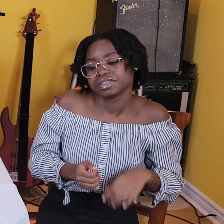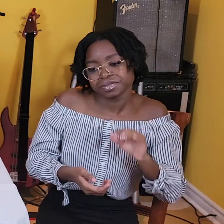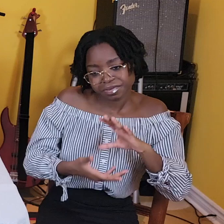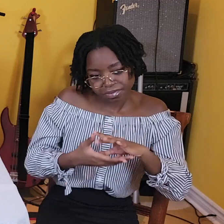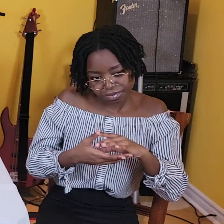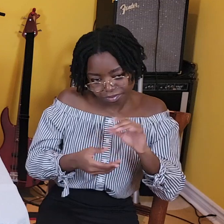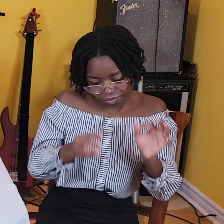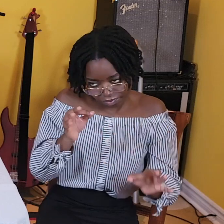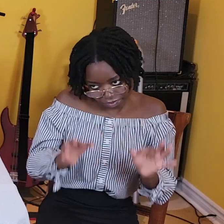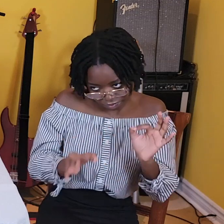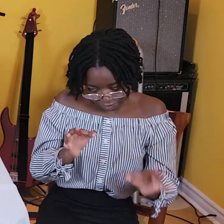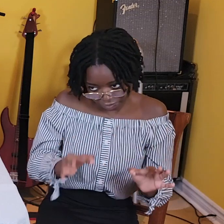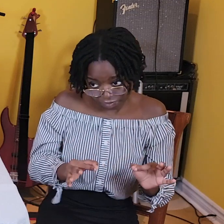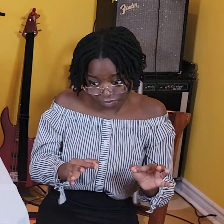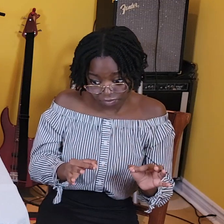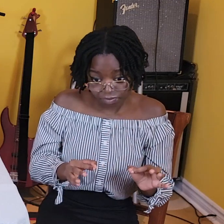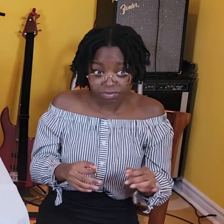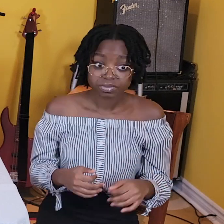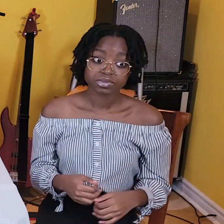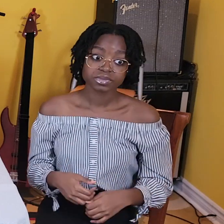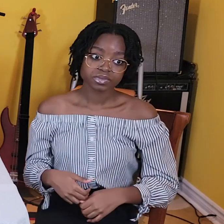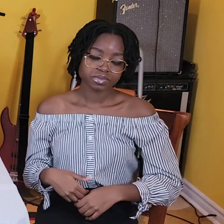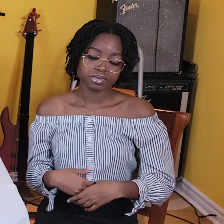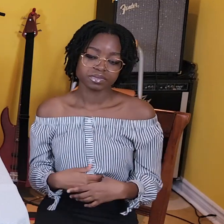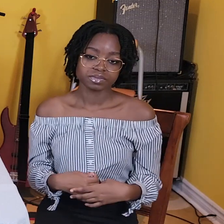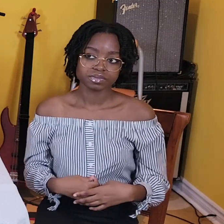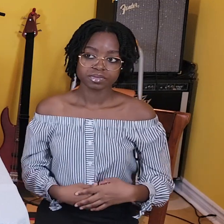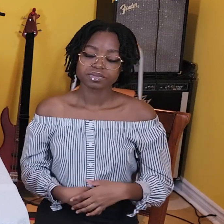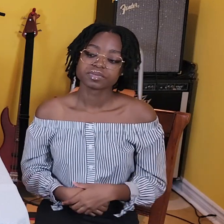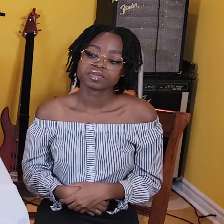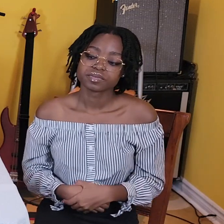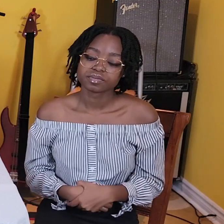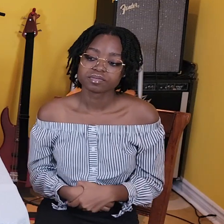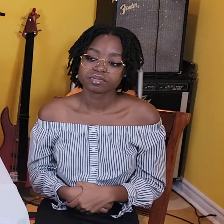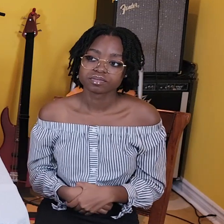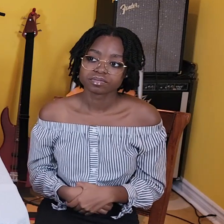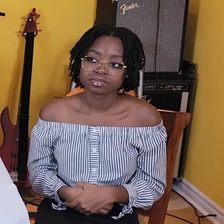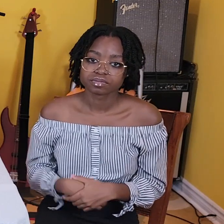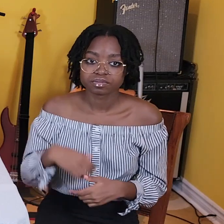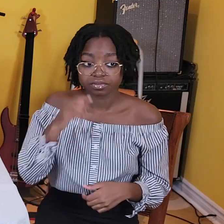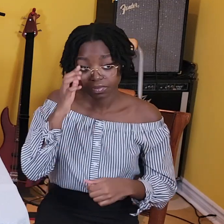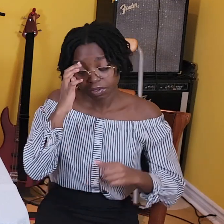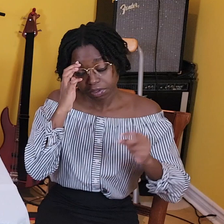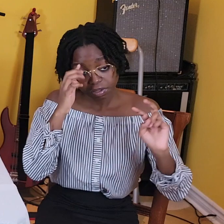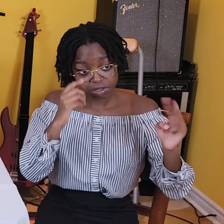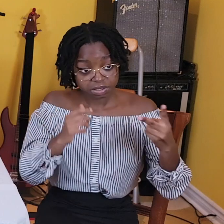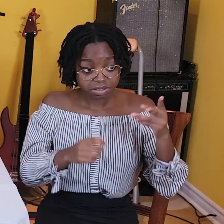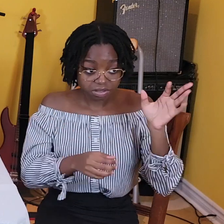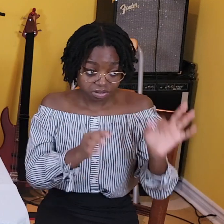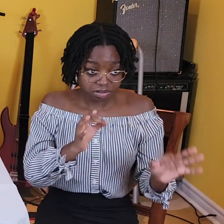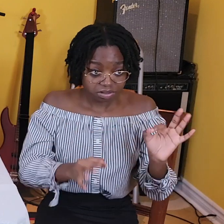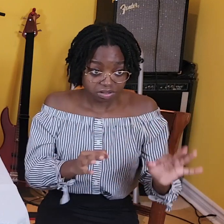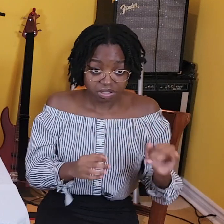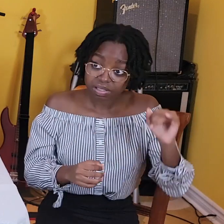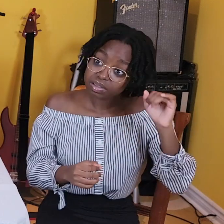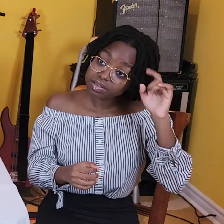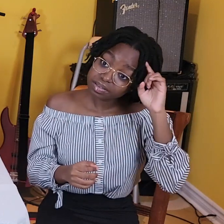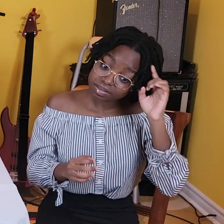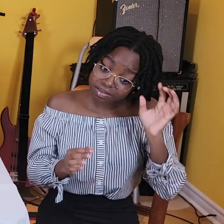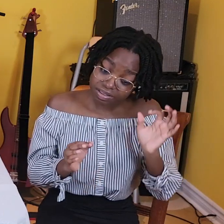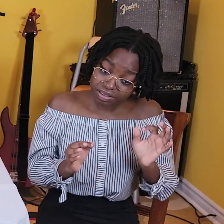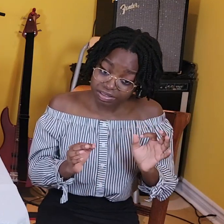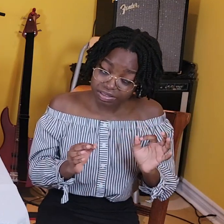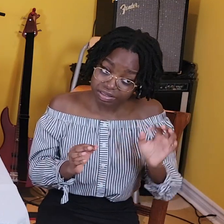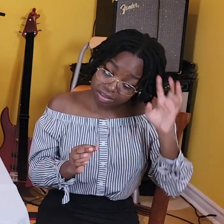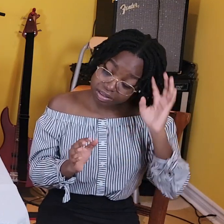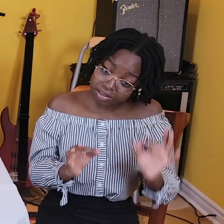And then there was a third trial. Well, with this second trial, the decision was what? They